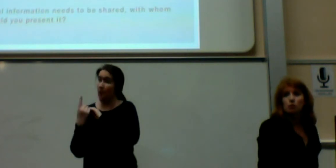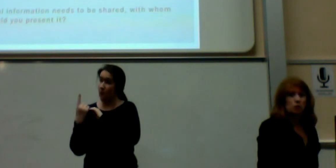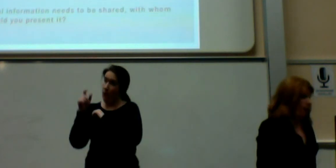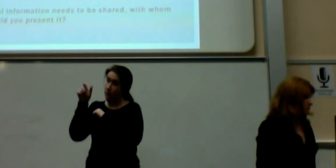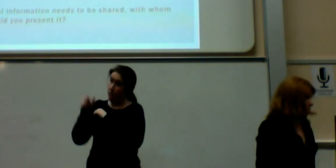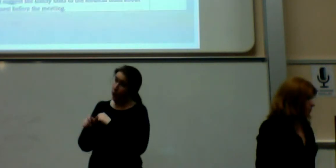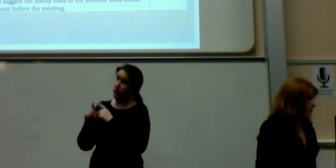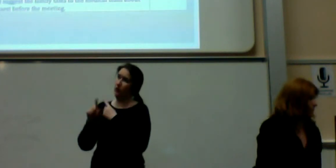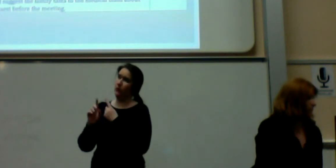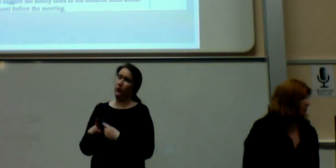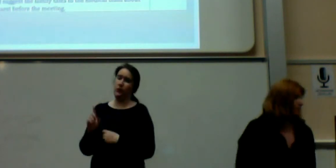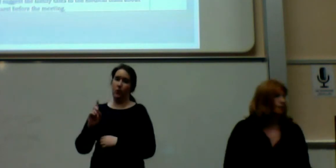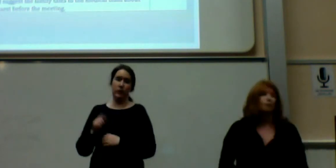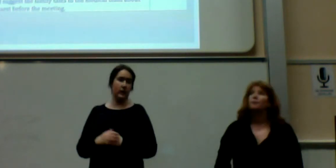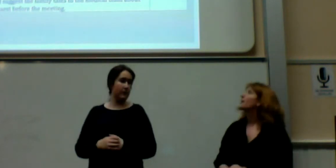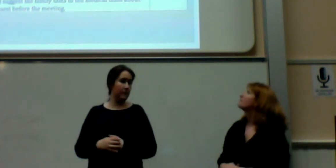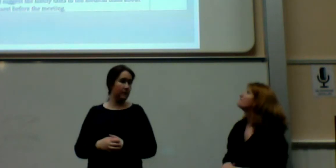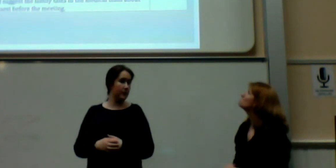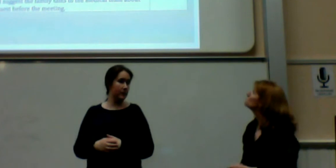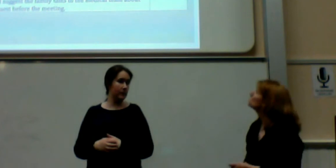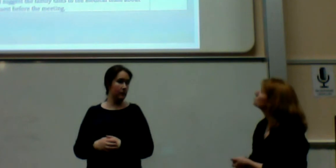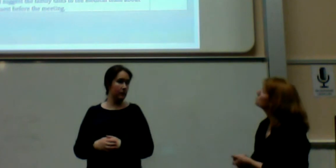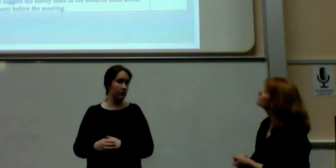one person's responses.